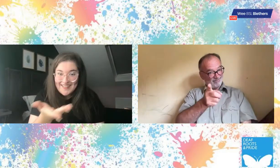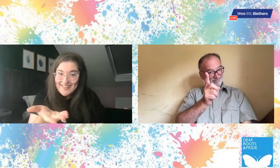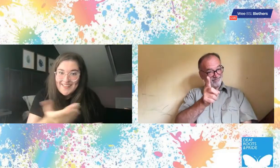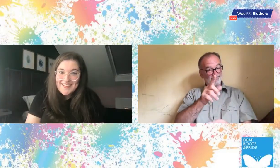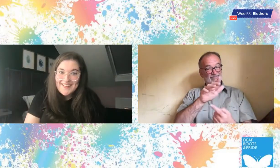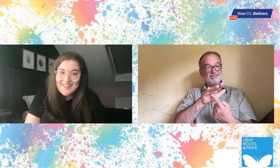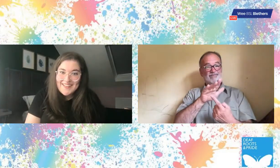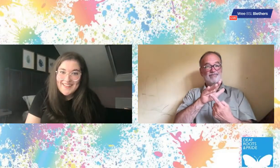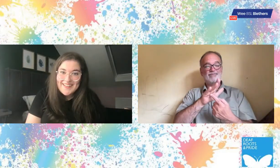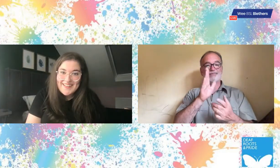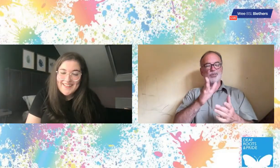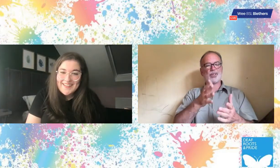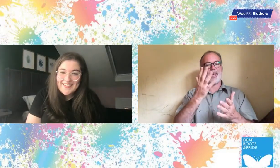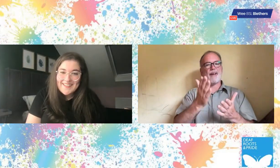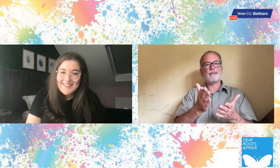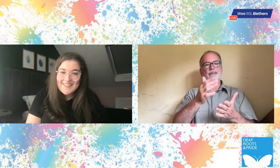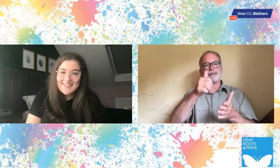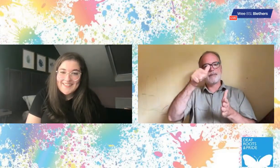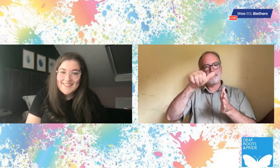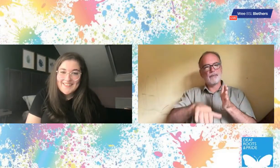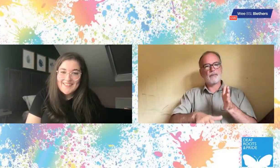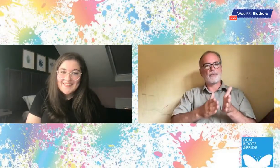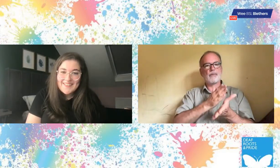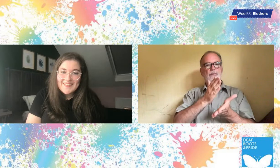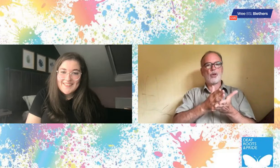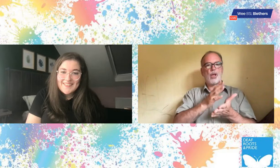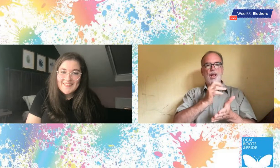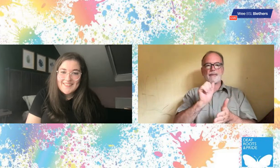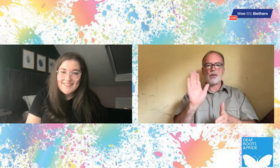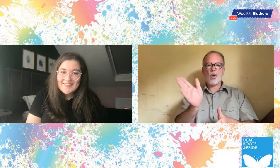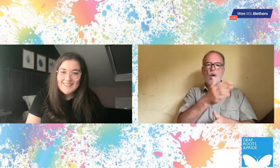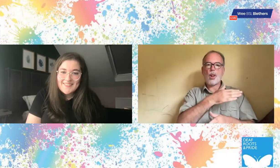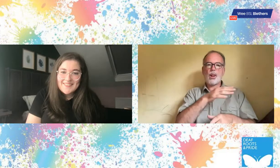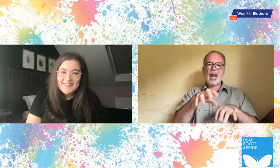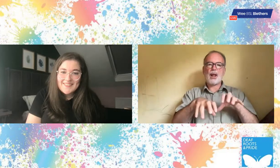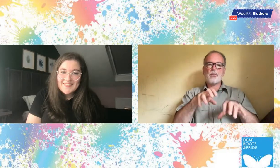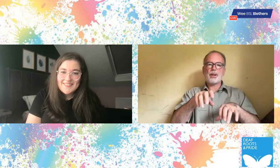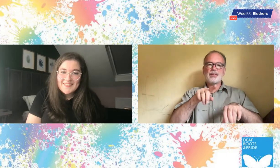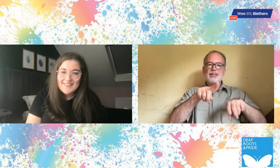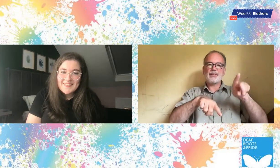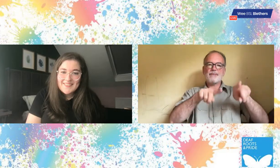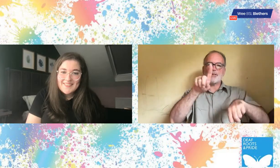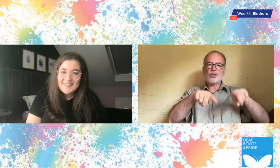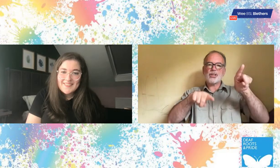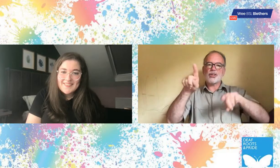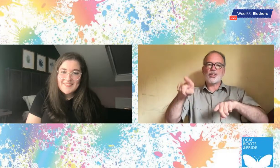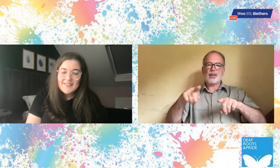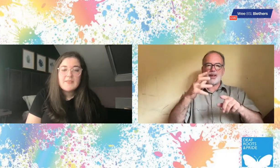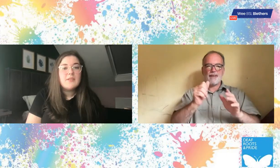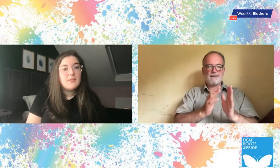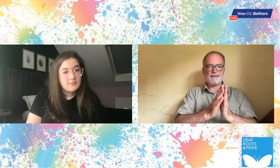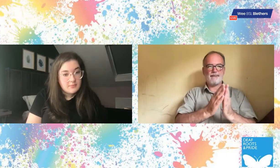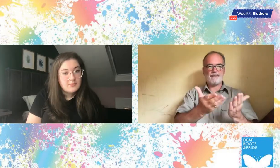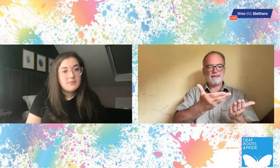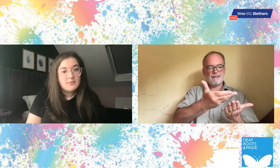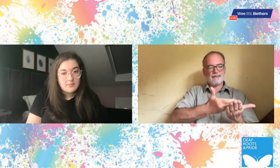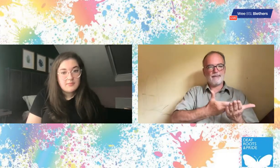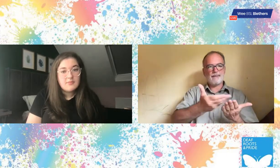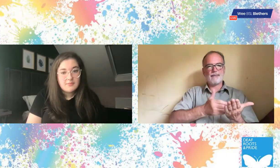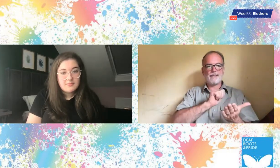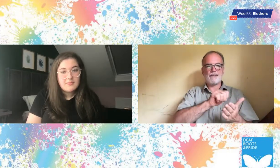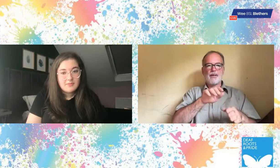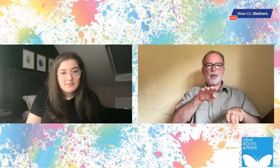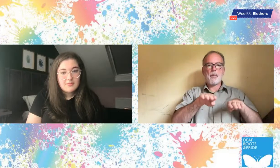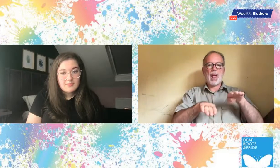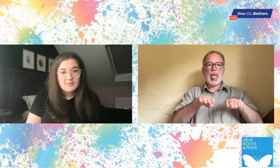That's a And great and photo. Oh, and I have to say, what's important is that you have to make sure that all the